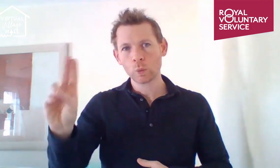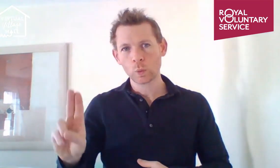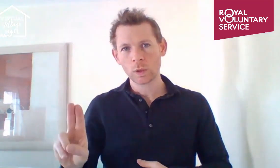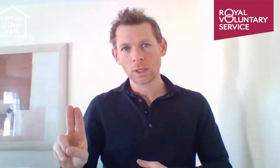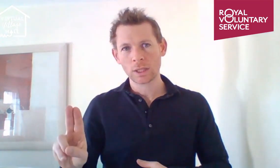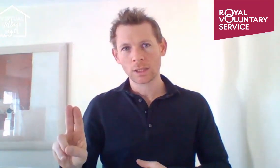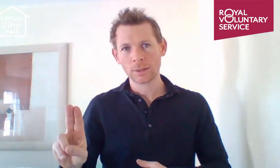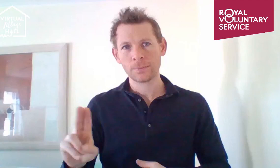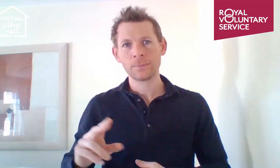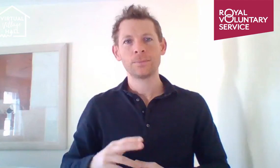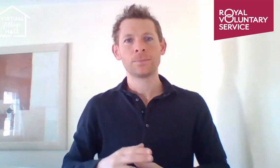or school.